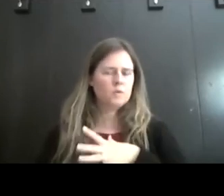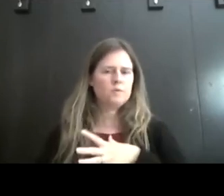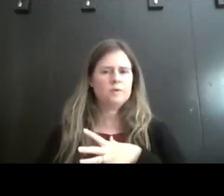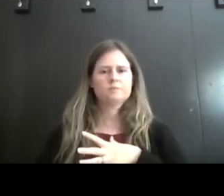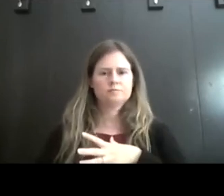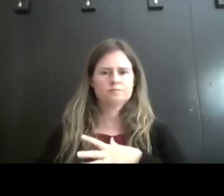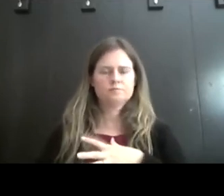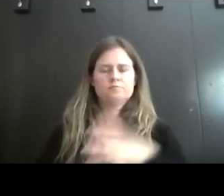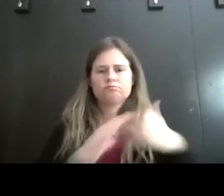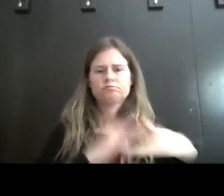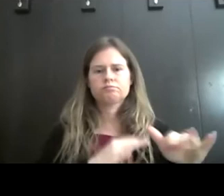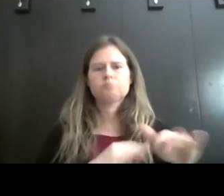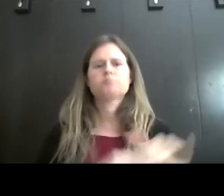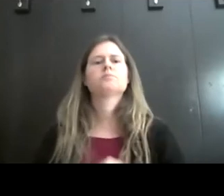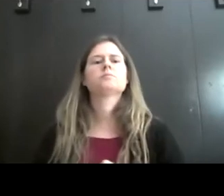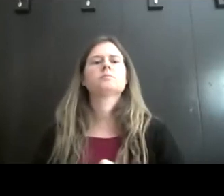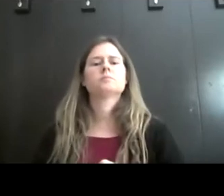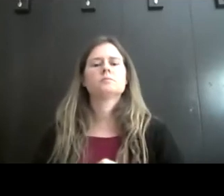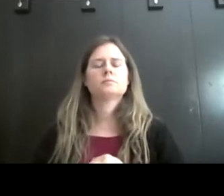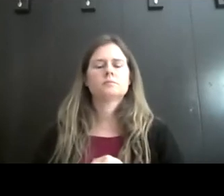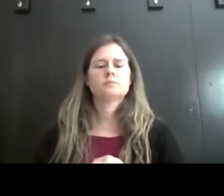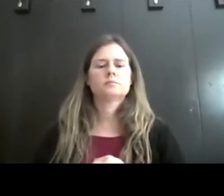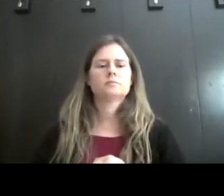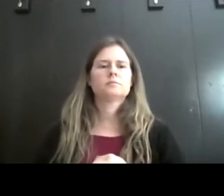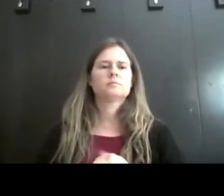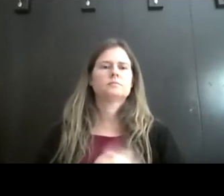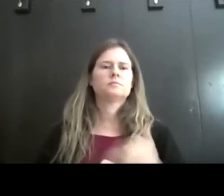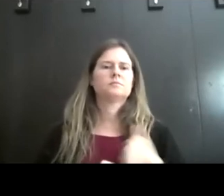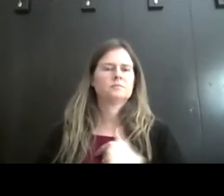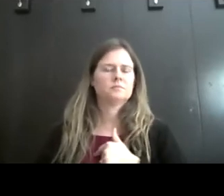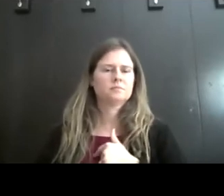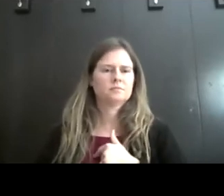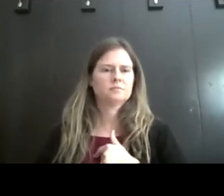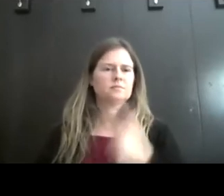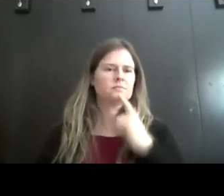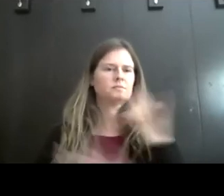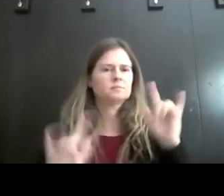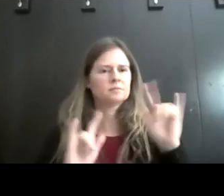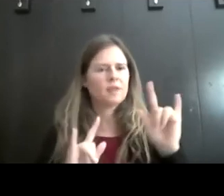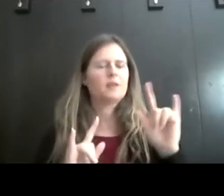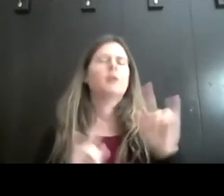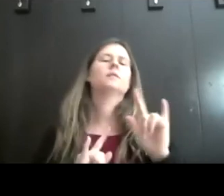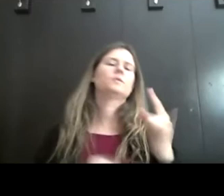started, we both signed off with love you and miss you.